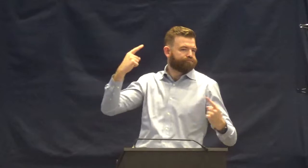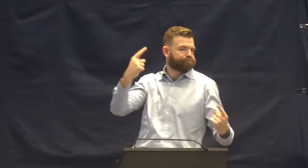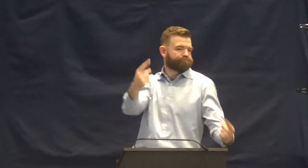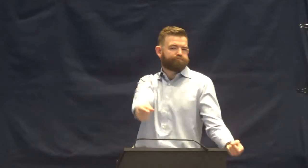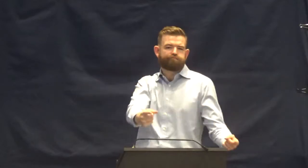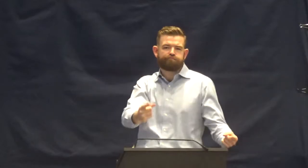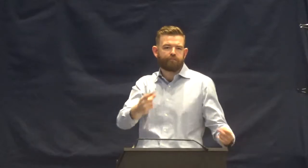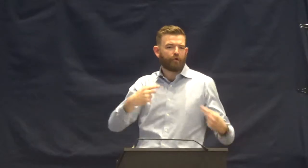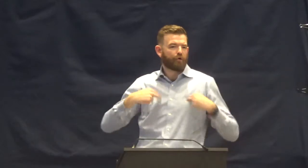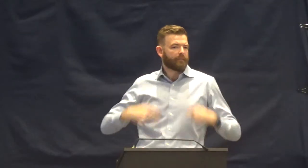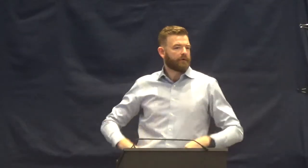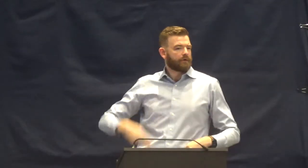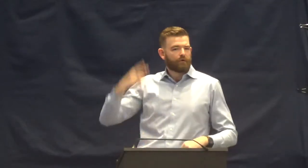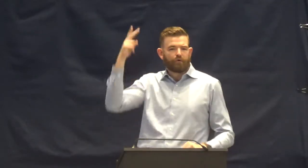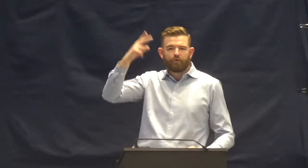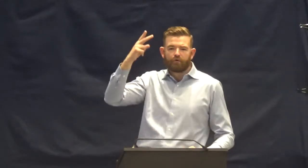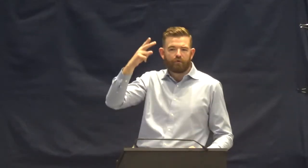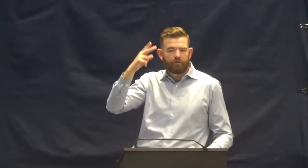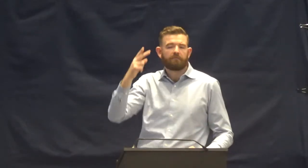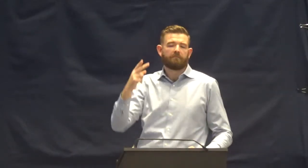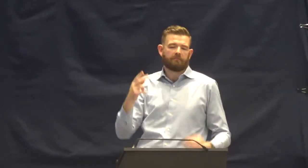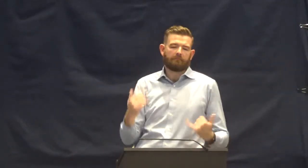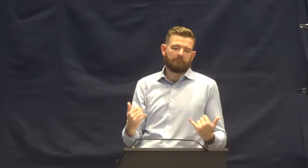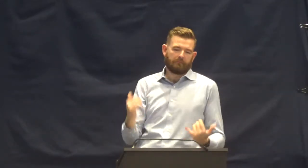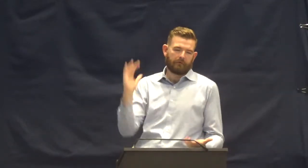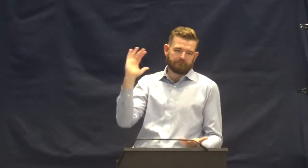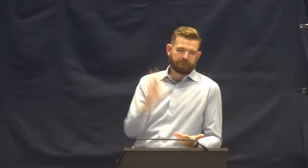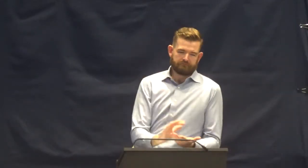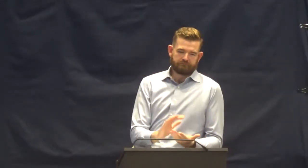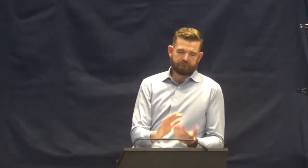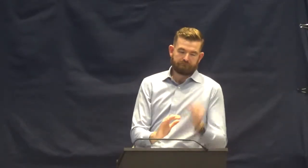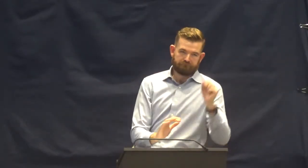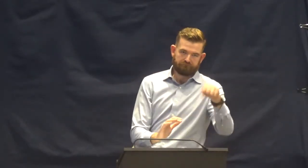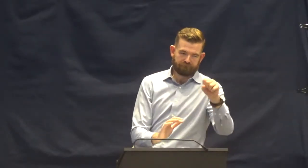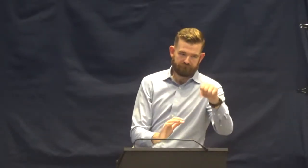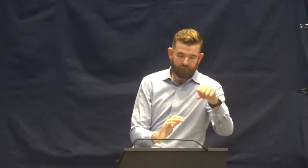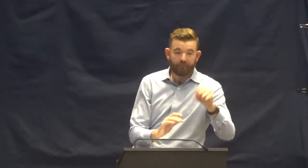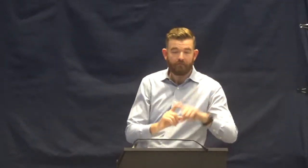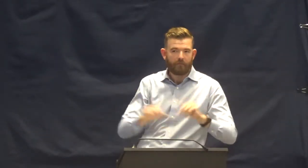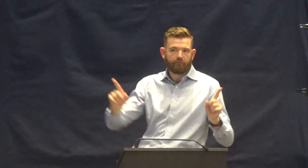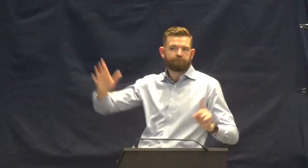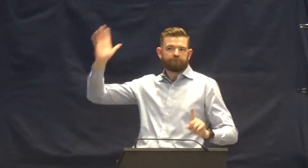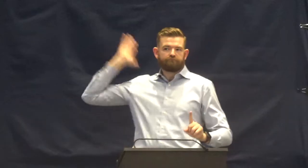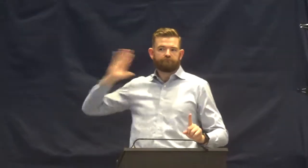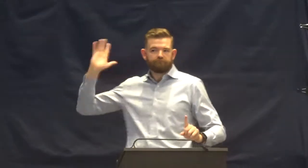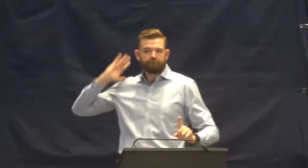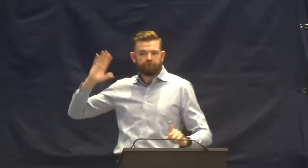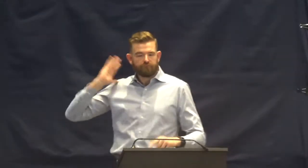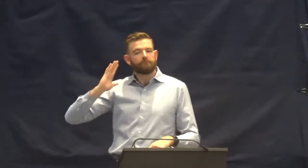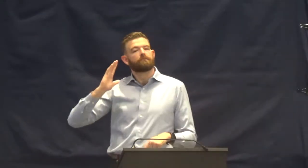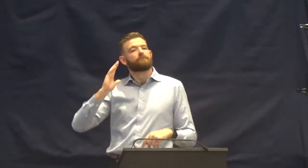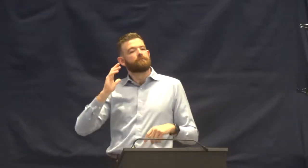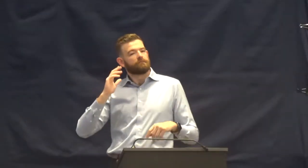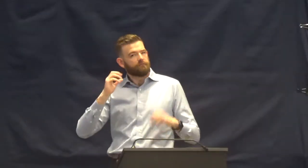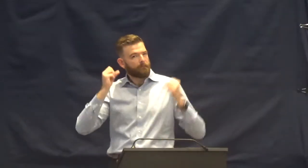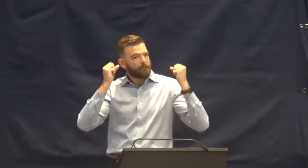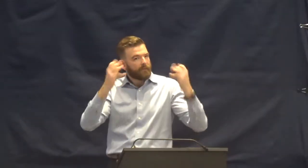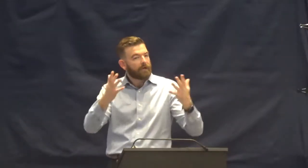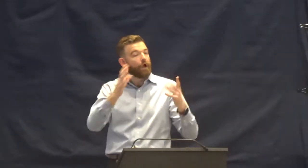old. And that has been the story throughout human history. Well, now that's certainly not as prevalent as it